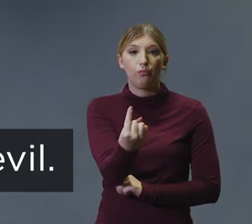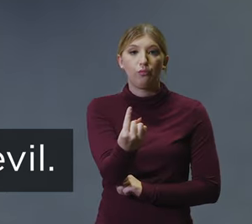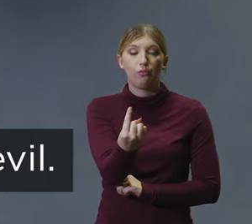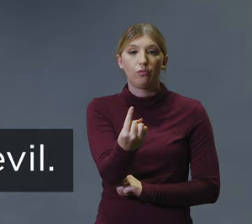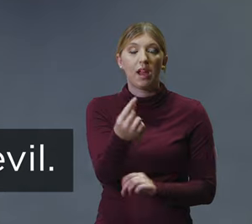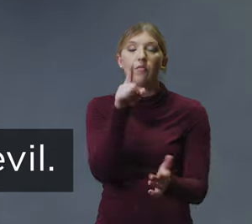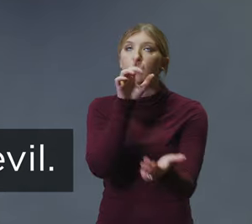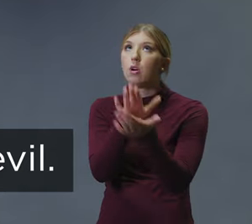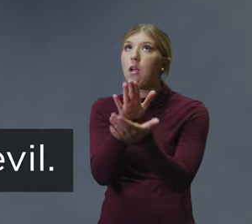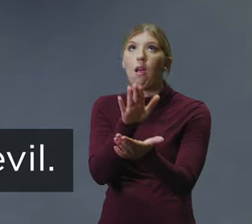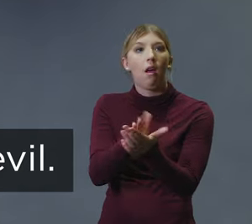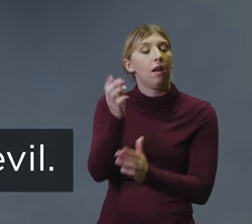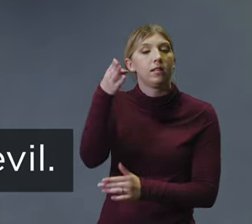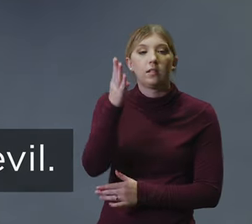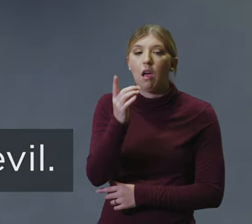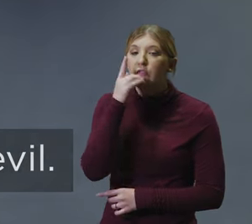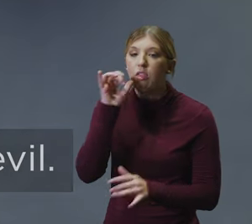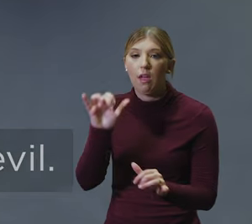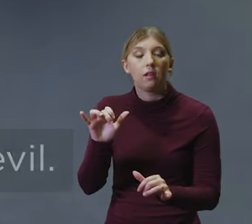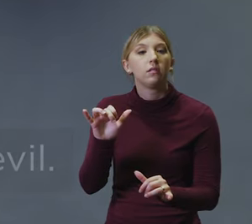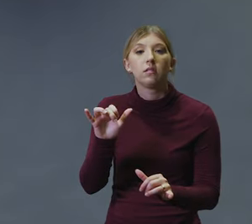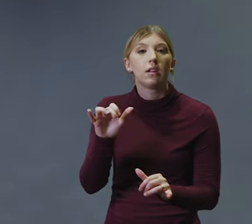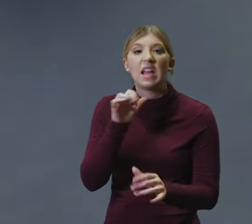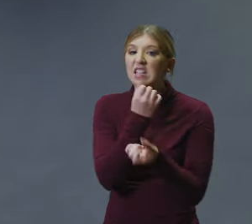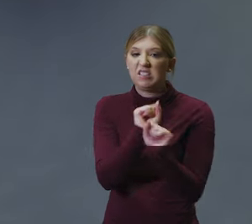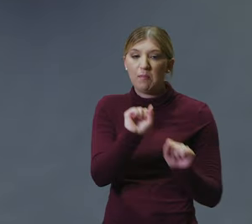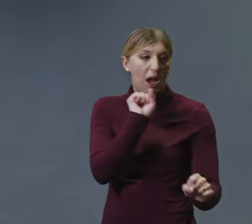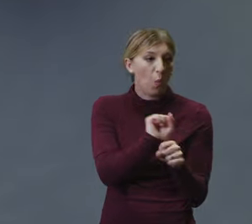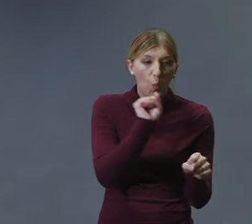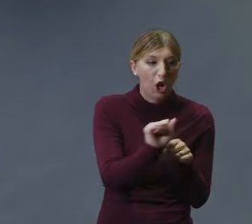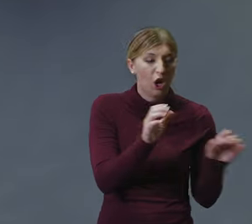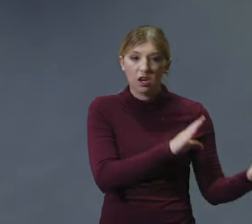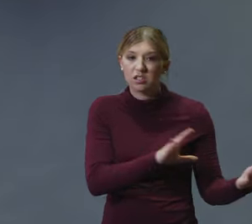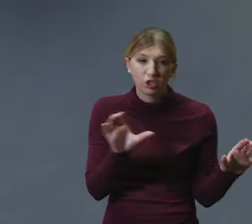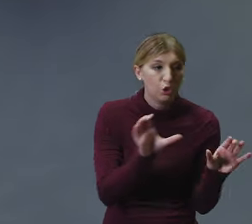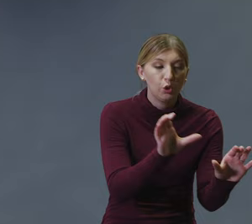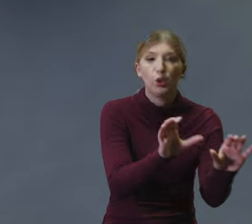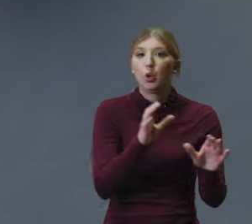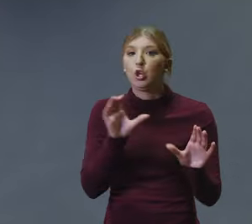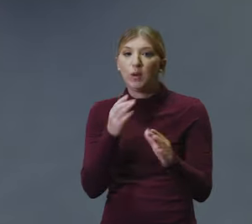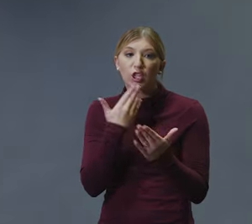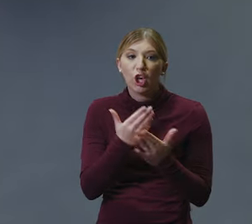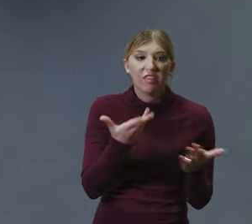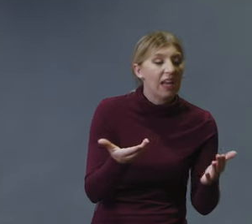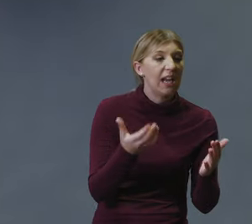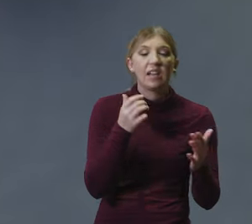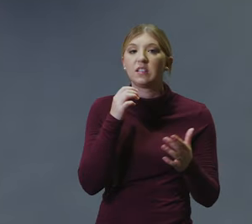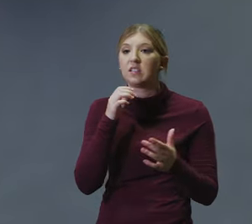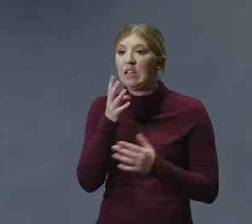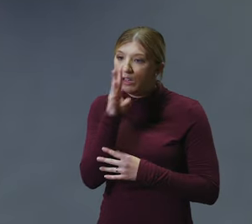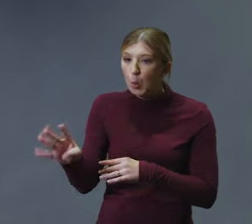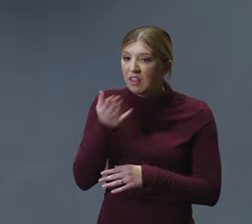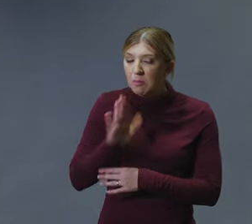and praise God for it. You're not saved by your works. You're not saved by doing good things versus not doing those